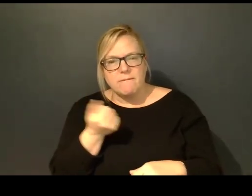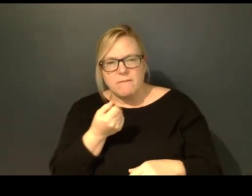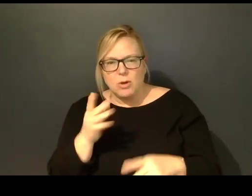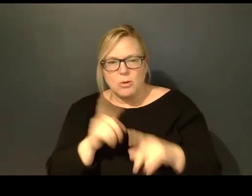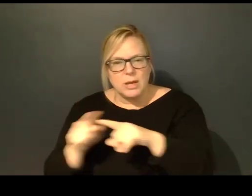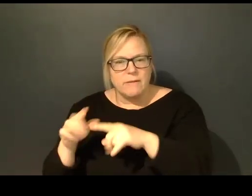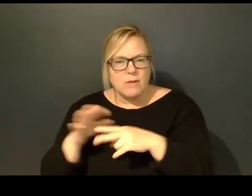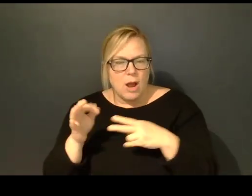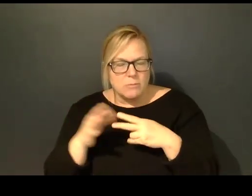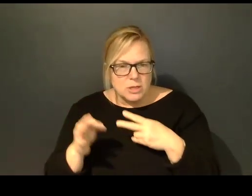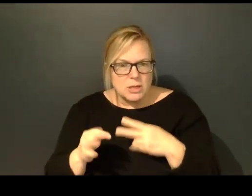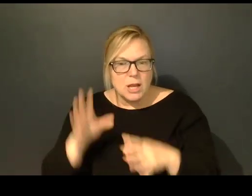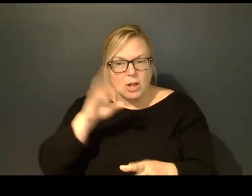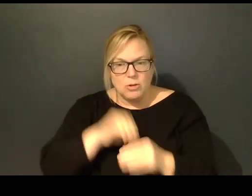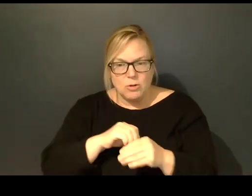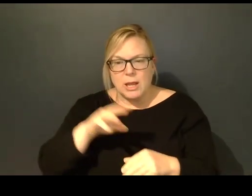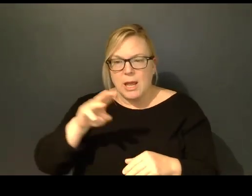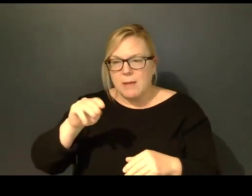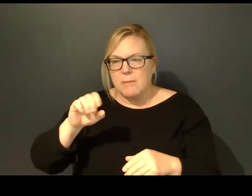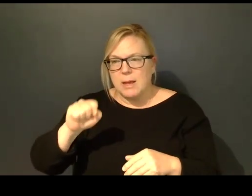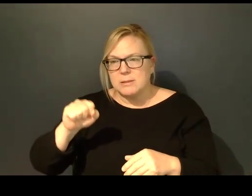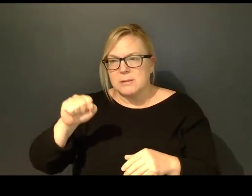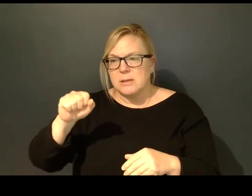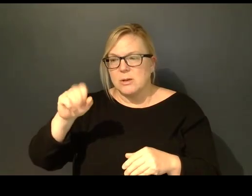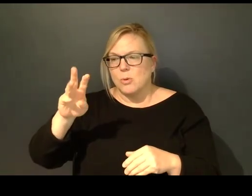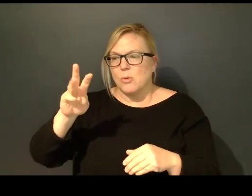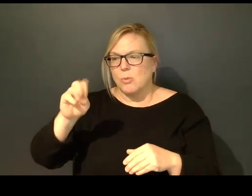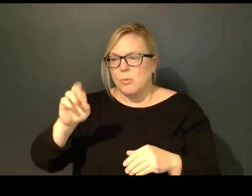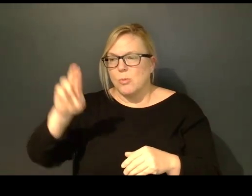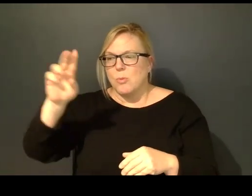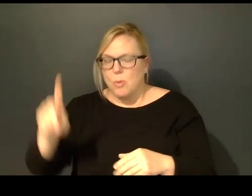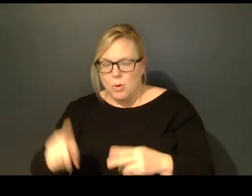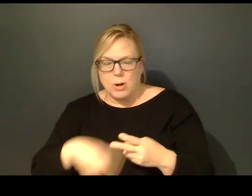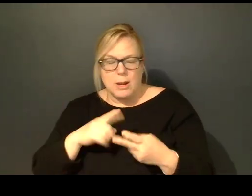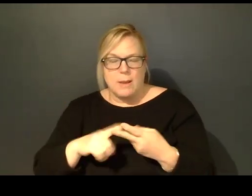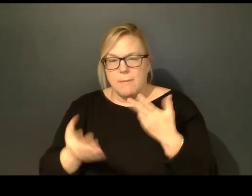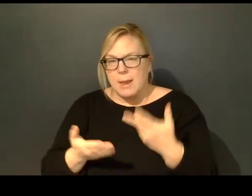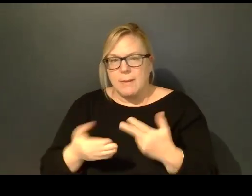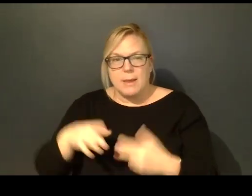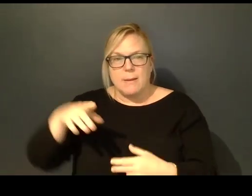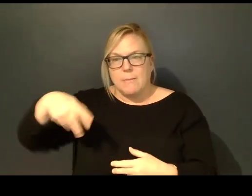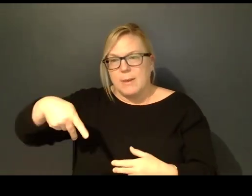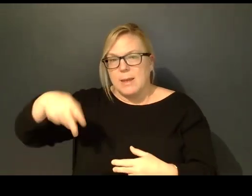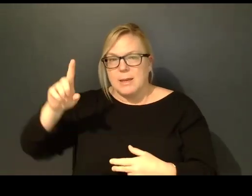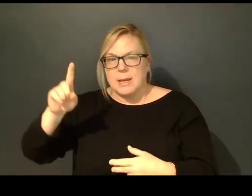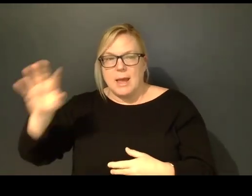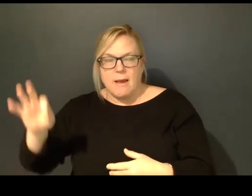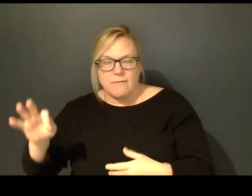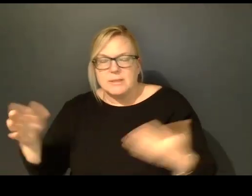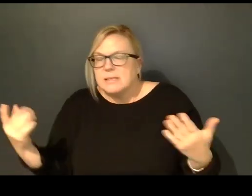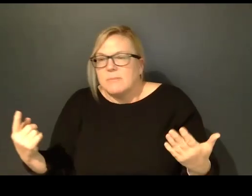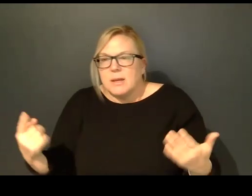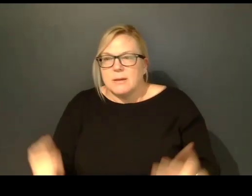an accessible, fillable PDF that meets certain design standards. I would say, sorry, Jeff, I would